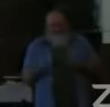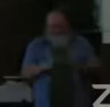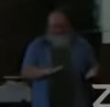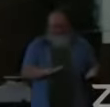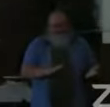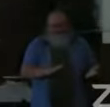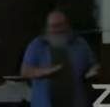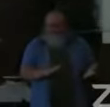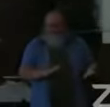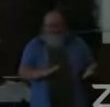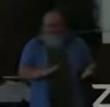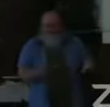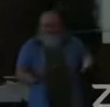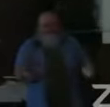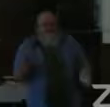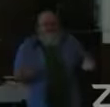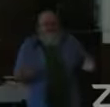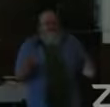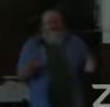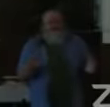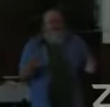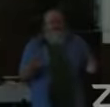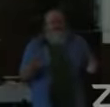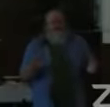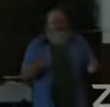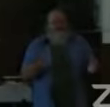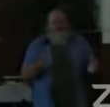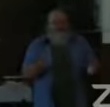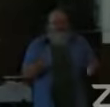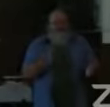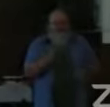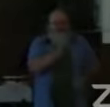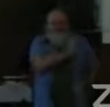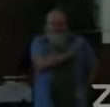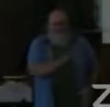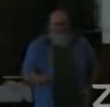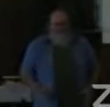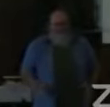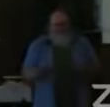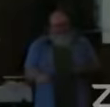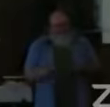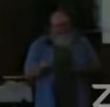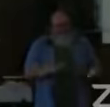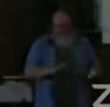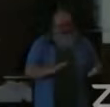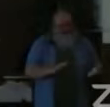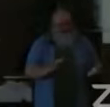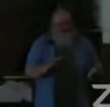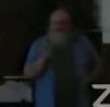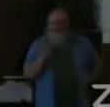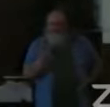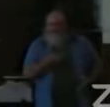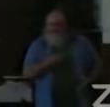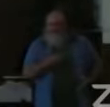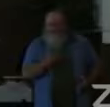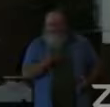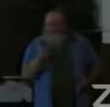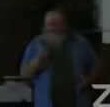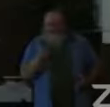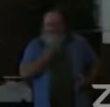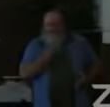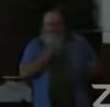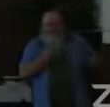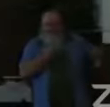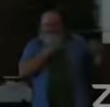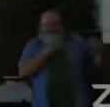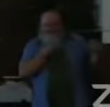how much more shall we be saved from God's wrath through him? For if, while we were God's enemies, we were reconciled to him through the